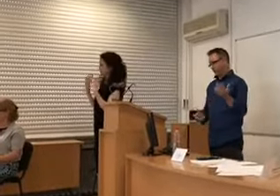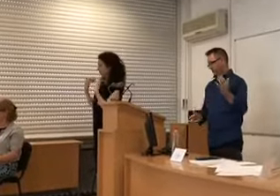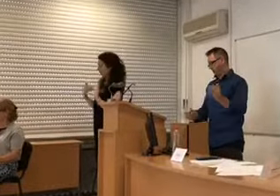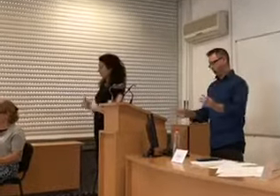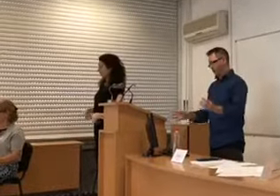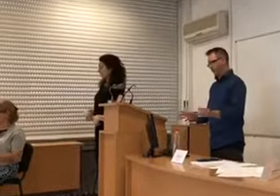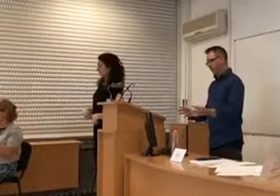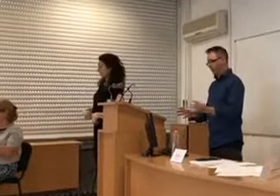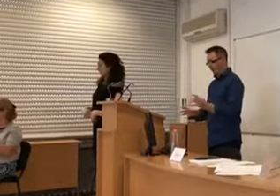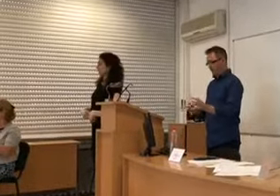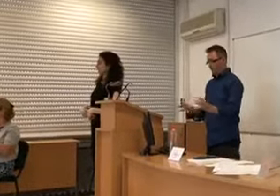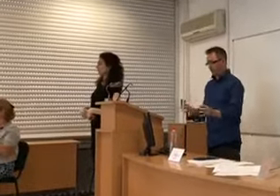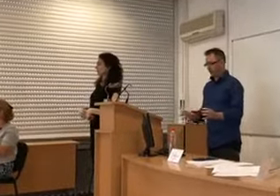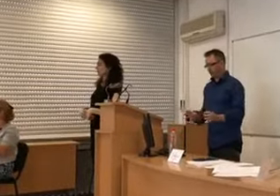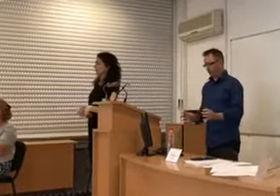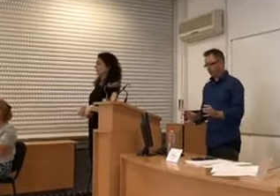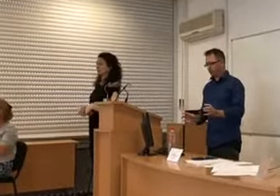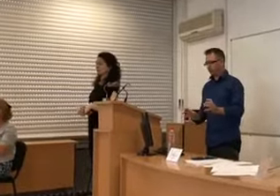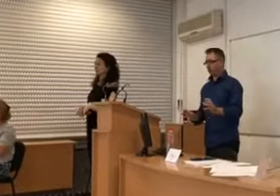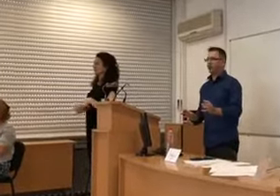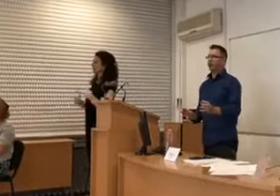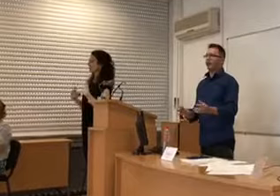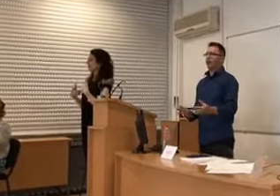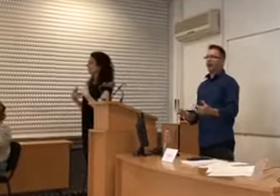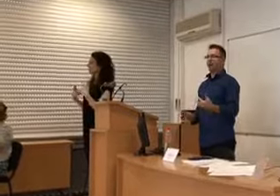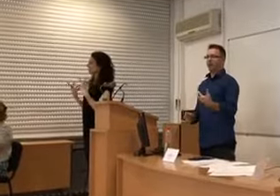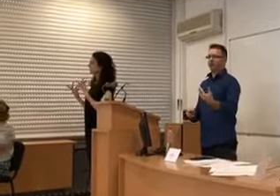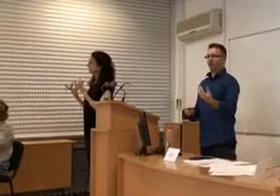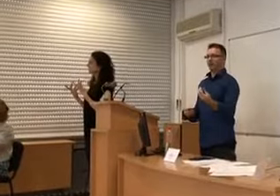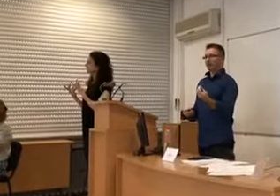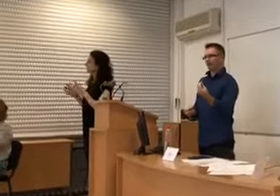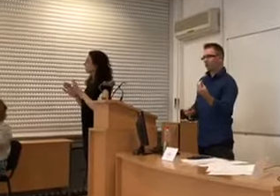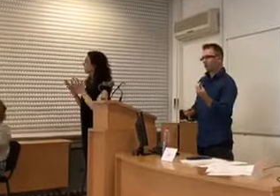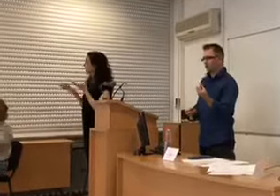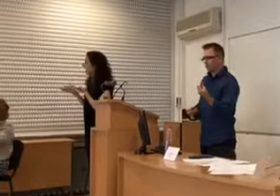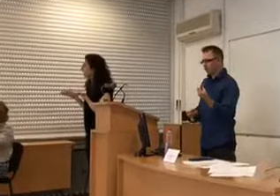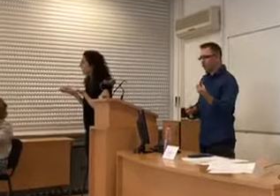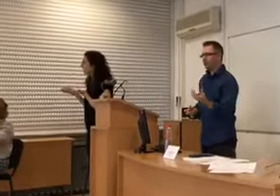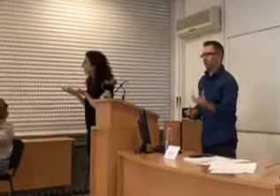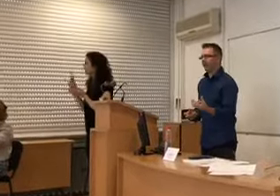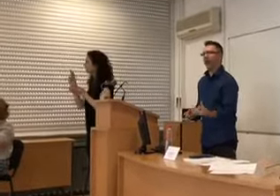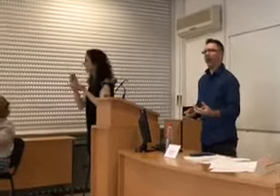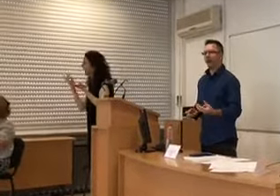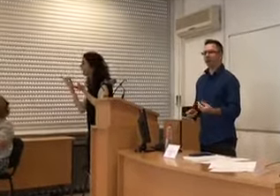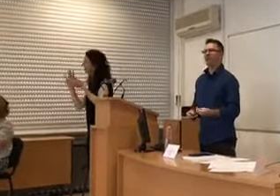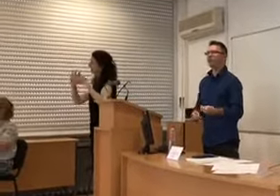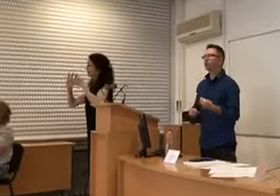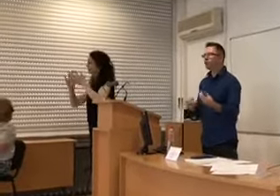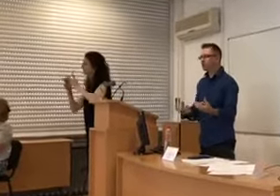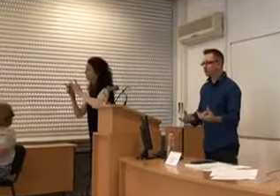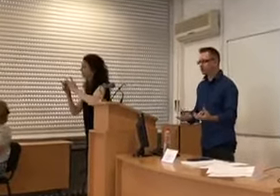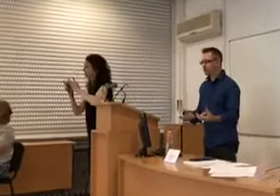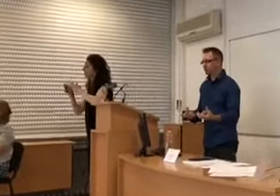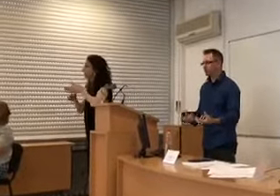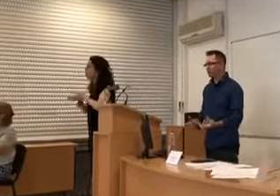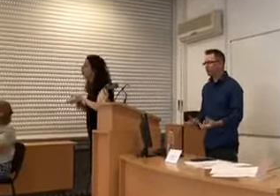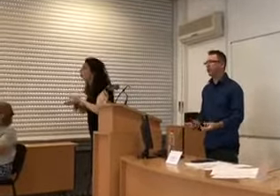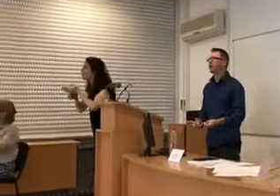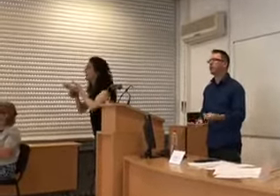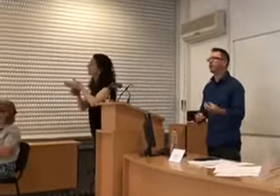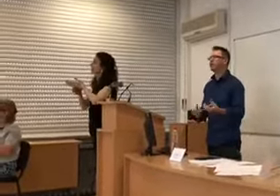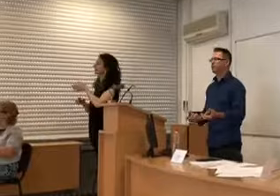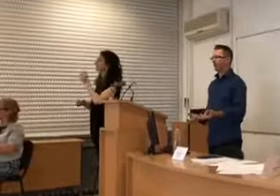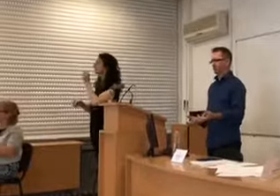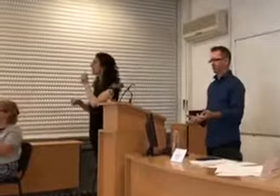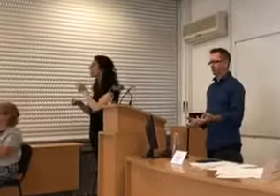okay, in this occasion probably love is not the proper thing. This is how the internet helped sex workers to